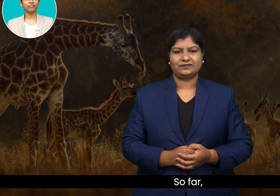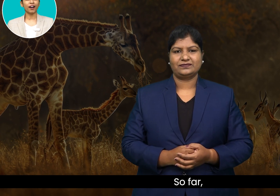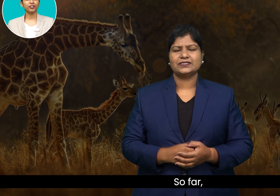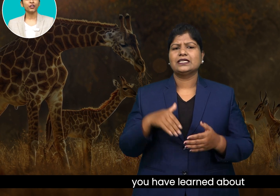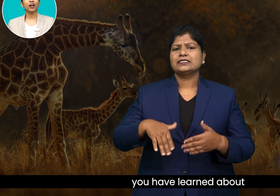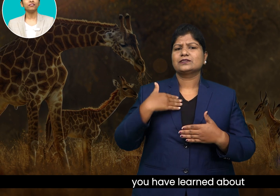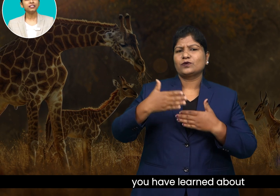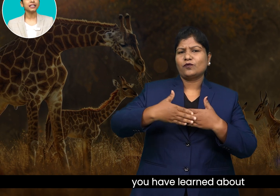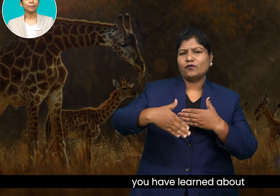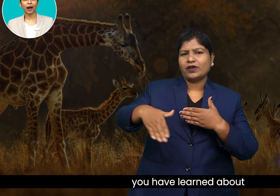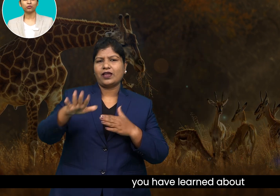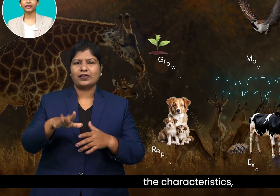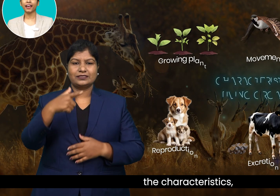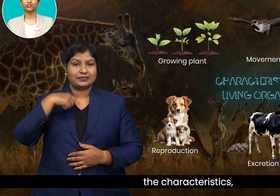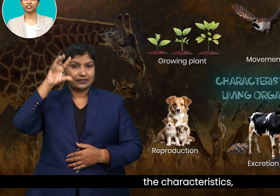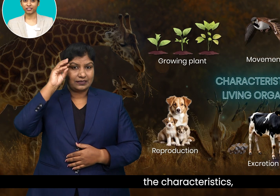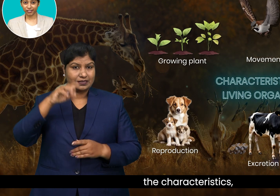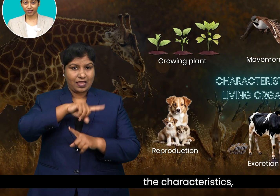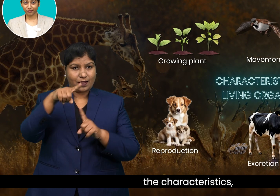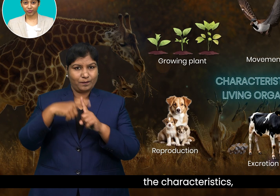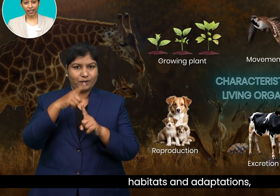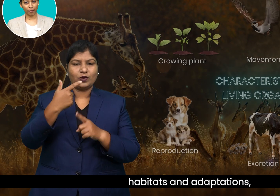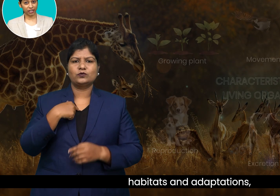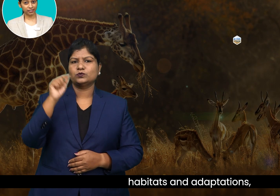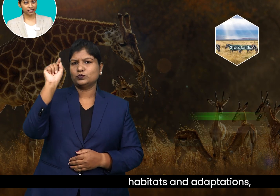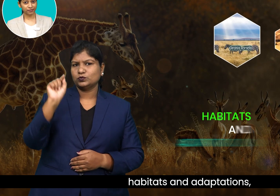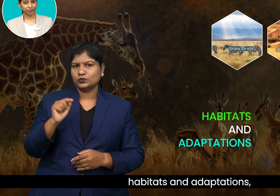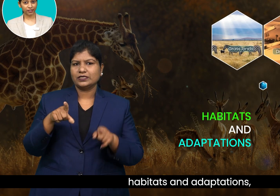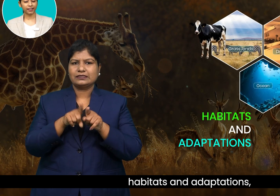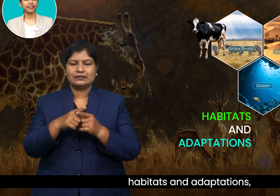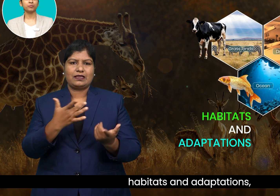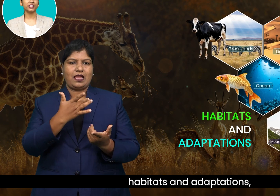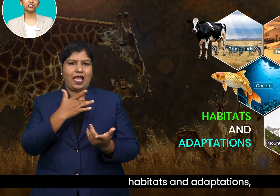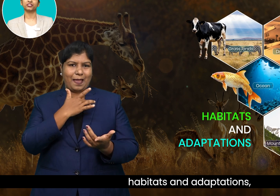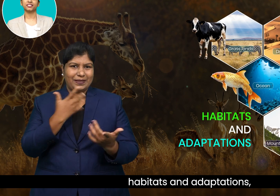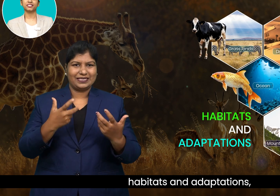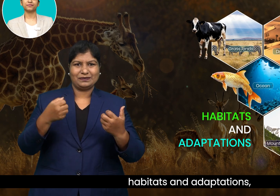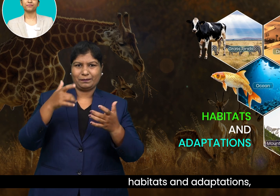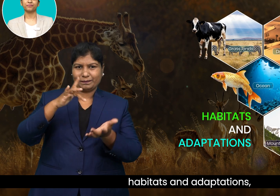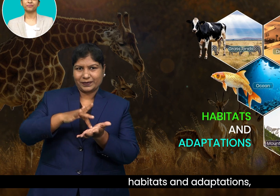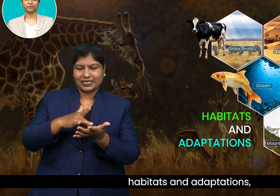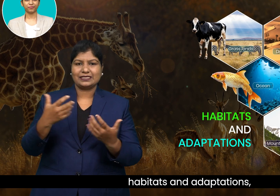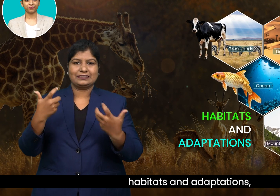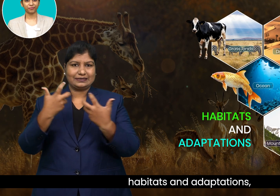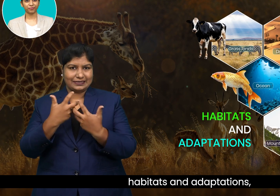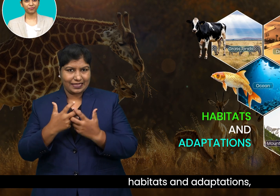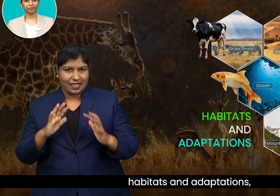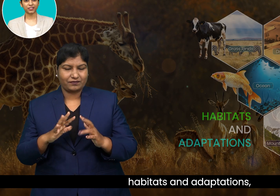So far, you have learned about the characteristics, habitats, and adaptations,